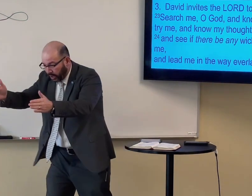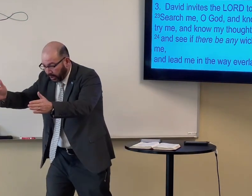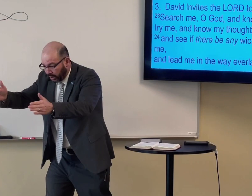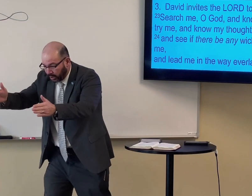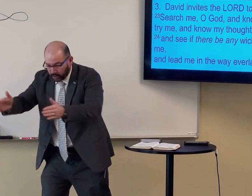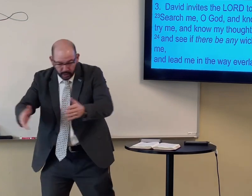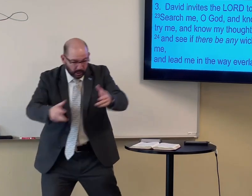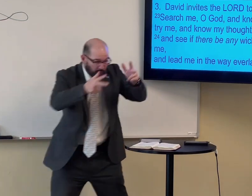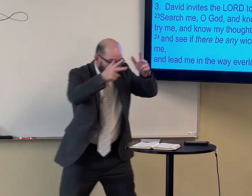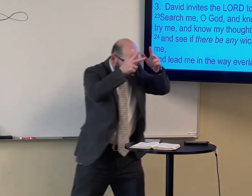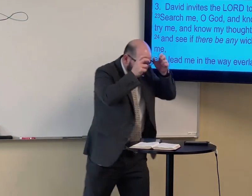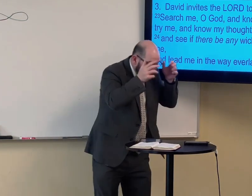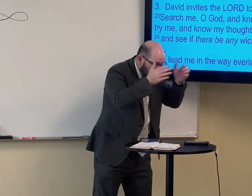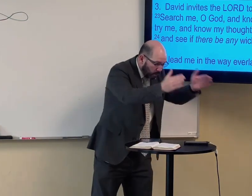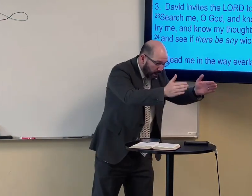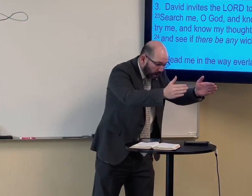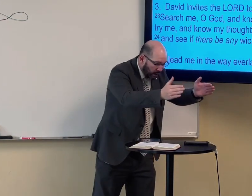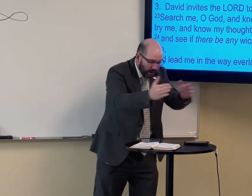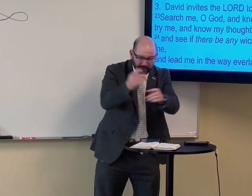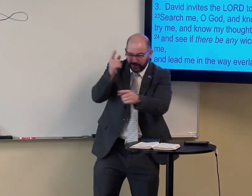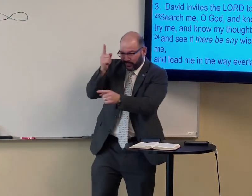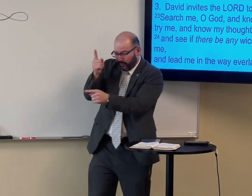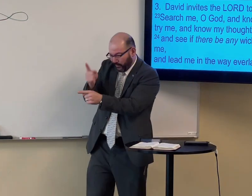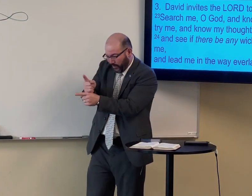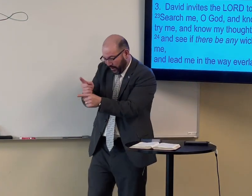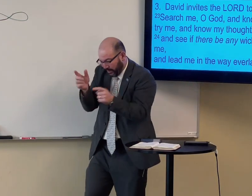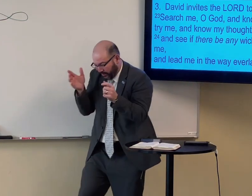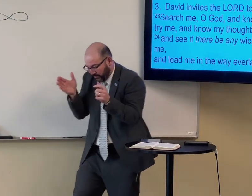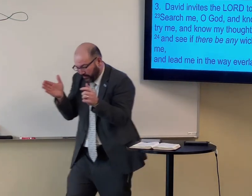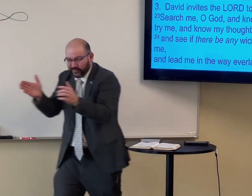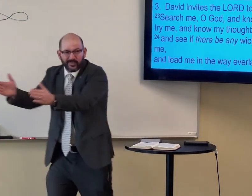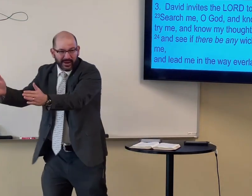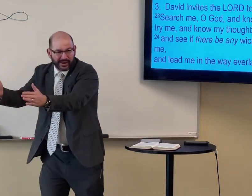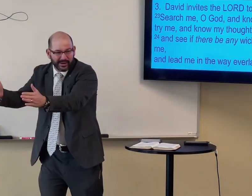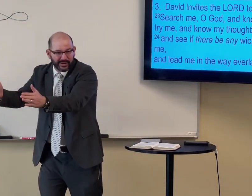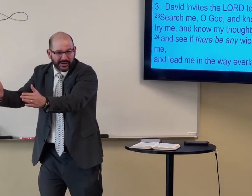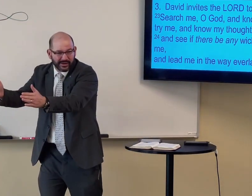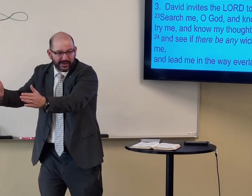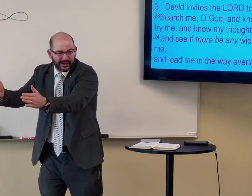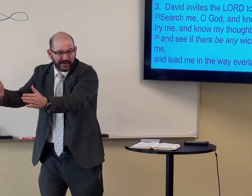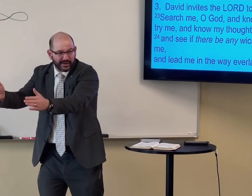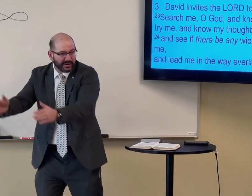We see two different ways, a wicked way and a right way.